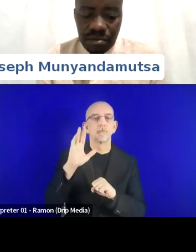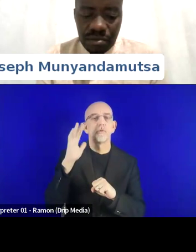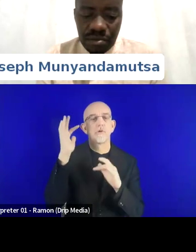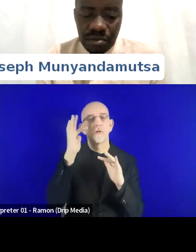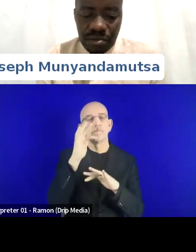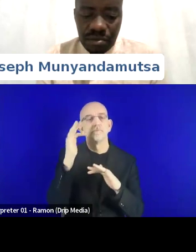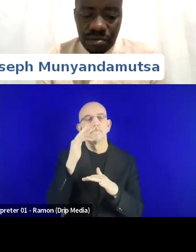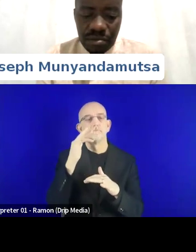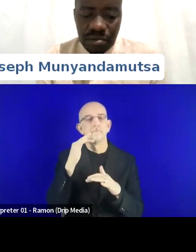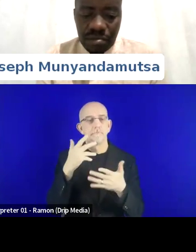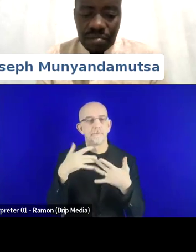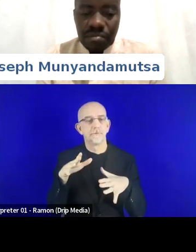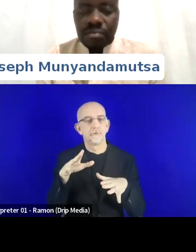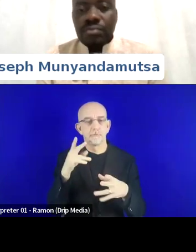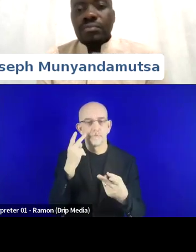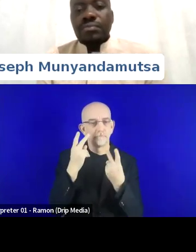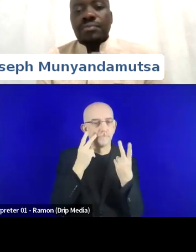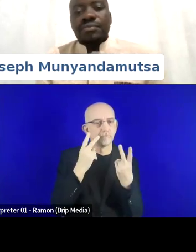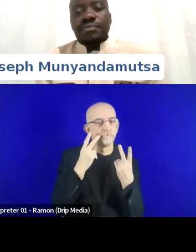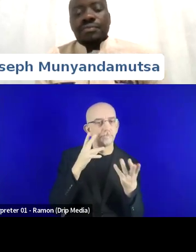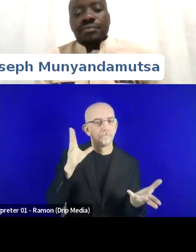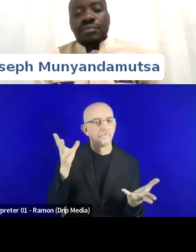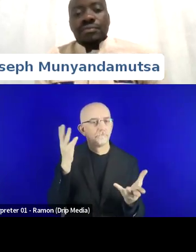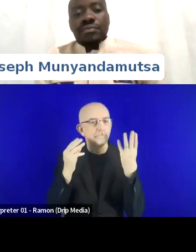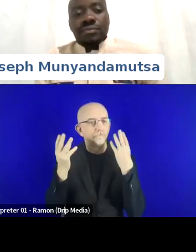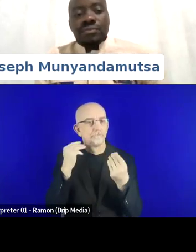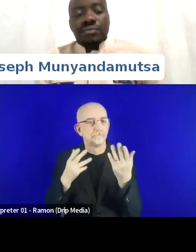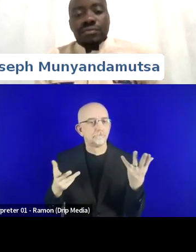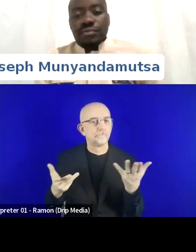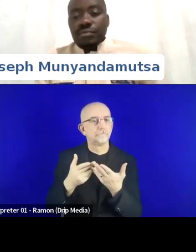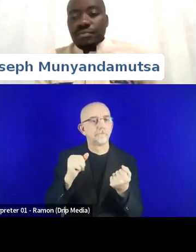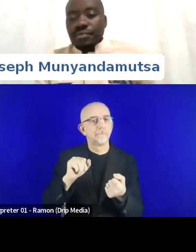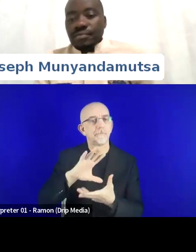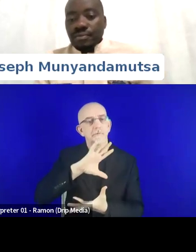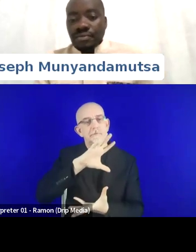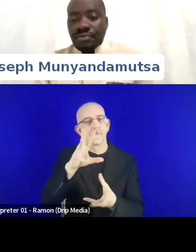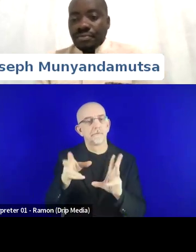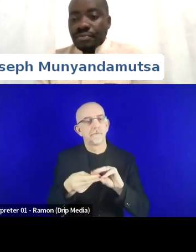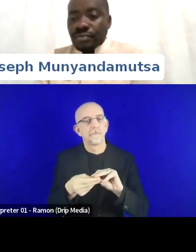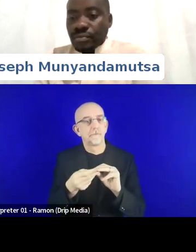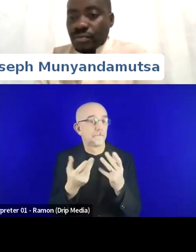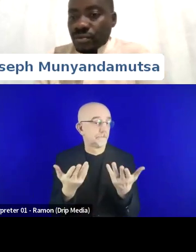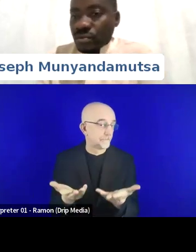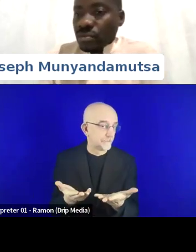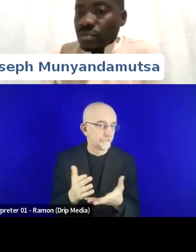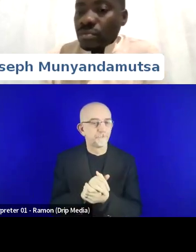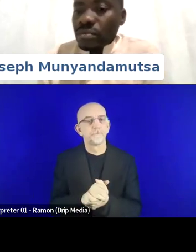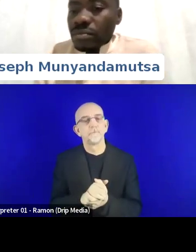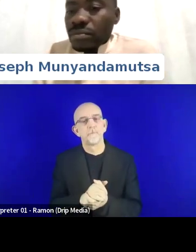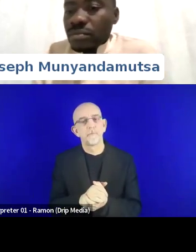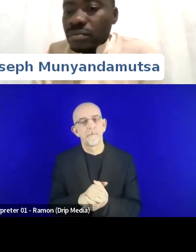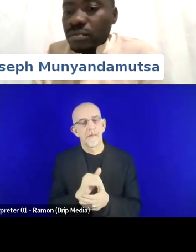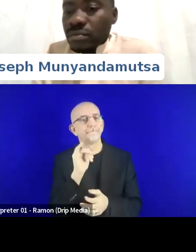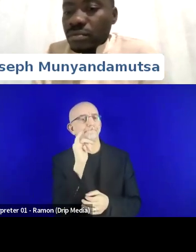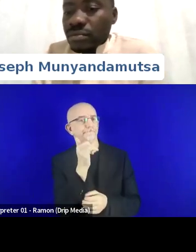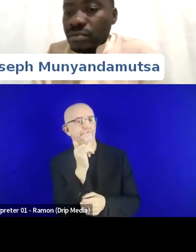keen interest in these issues around disability. As I had mentioned, that often this is not necessarily incorporated as a specific